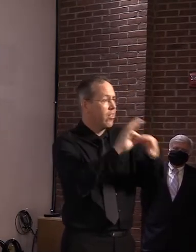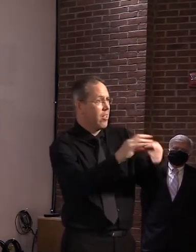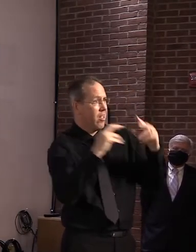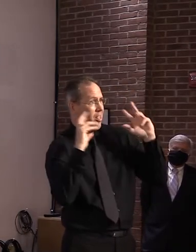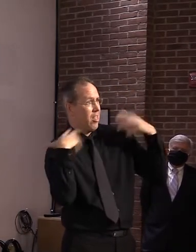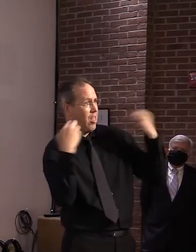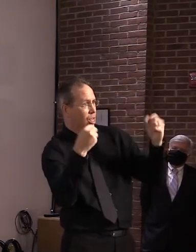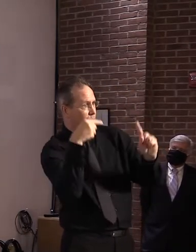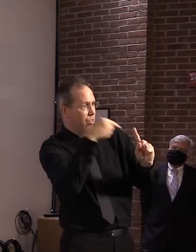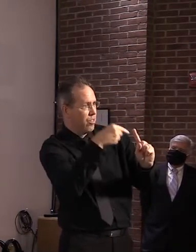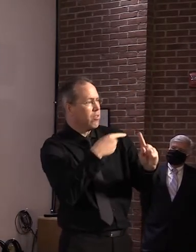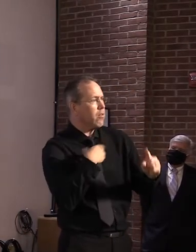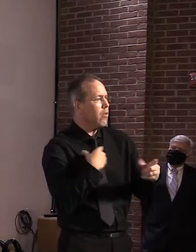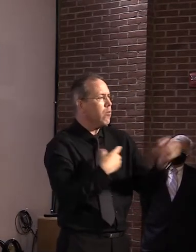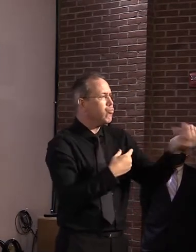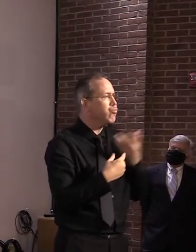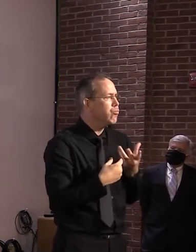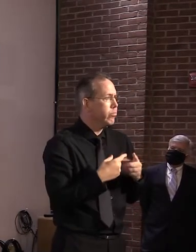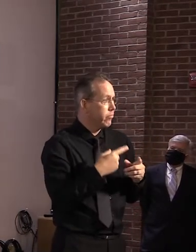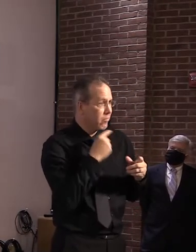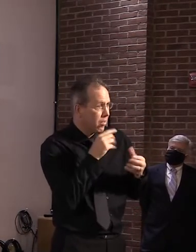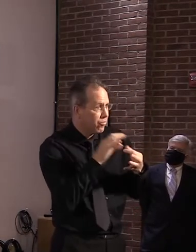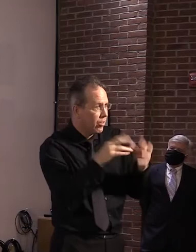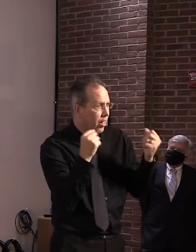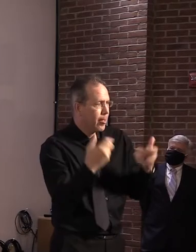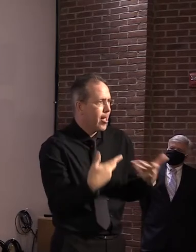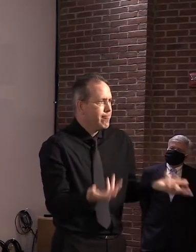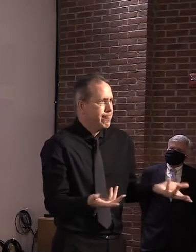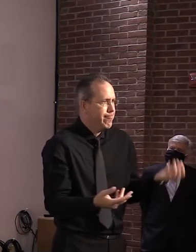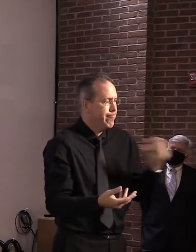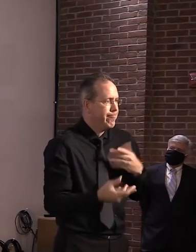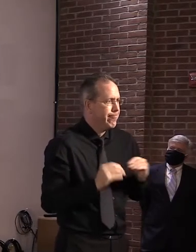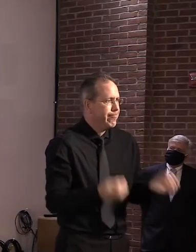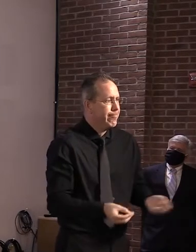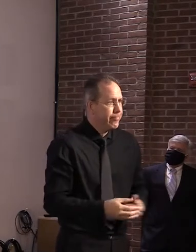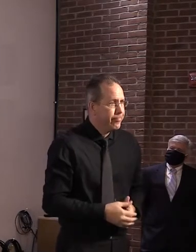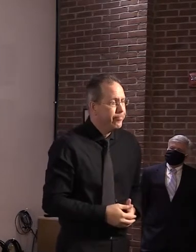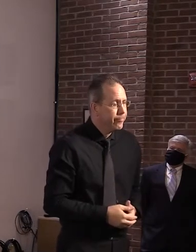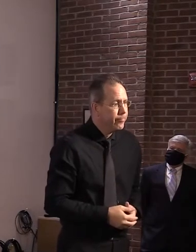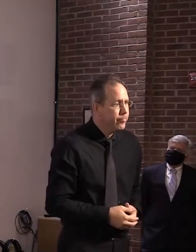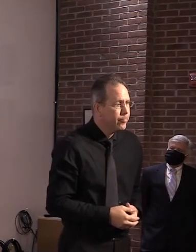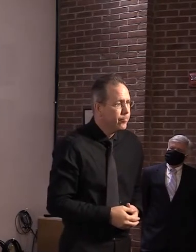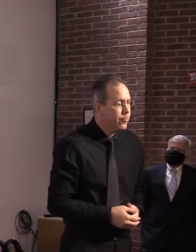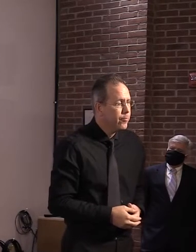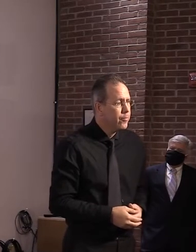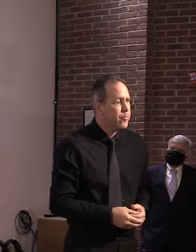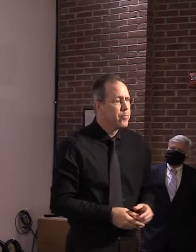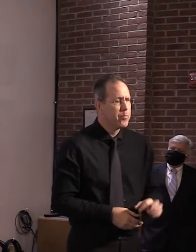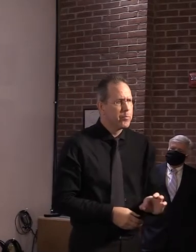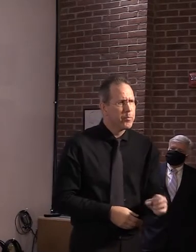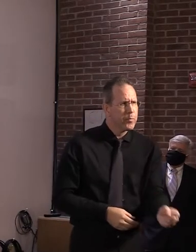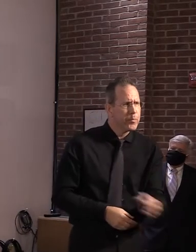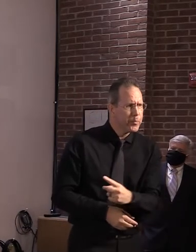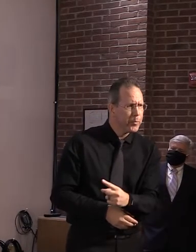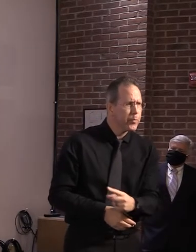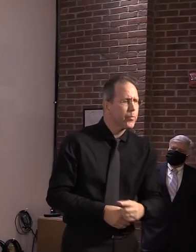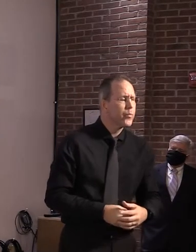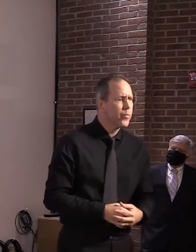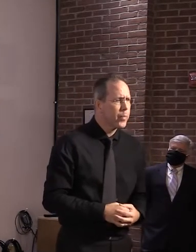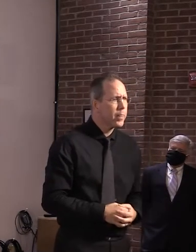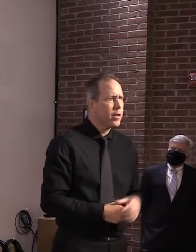Go ahead, Steve. Okay, Governor, apparently we had someone up here who